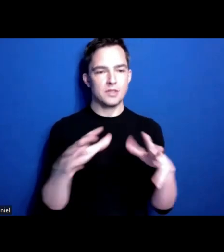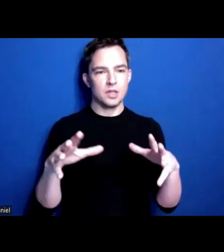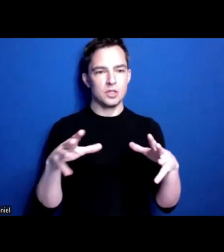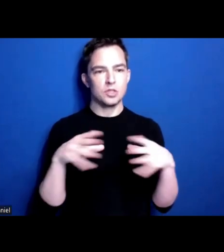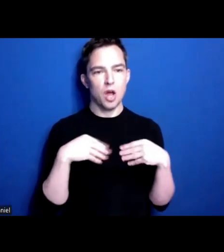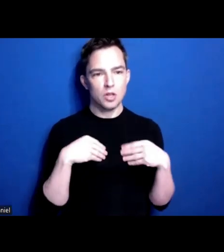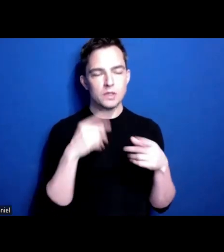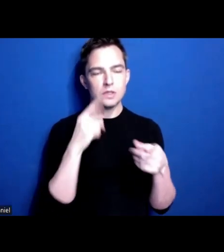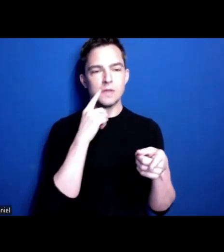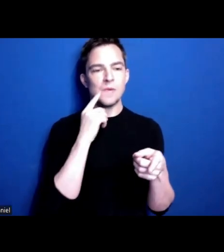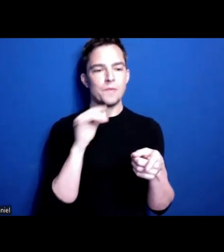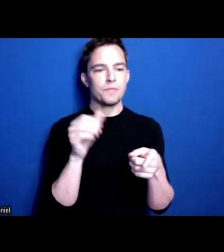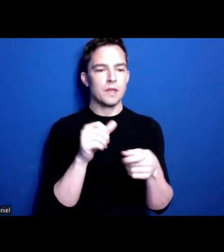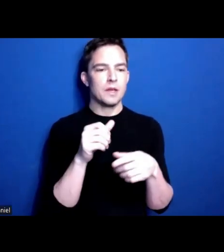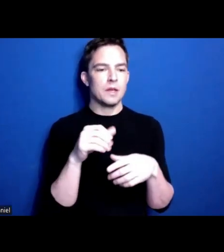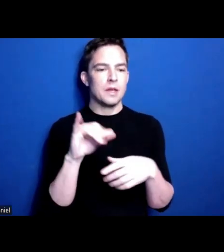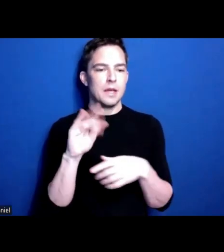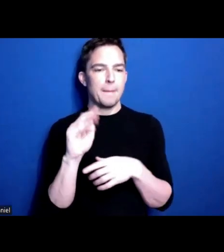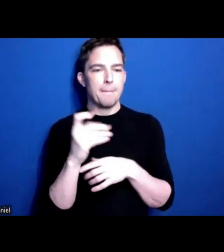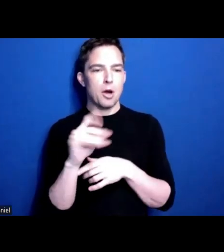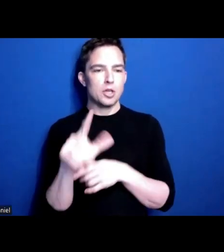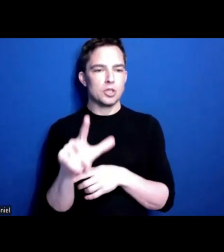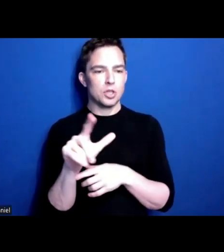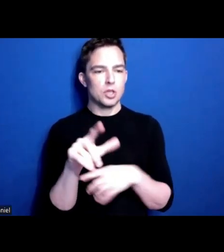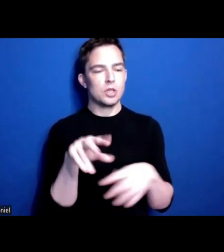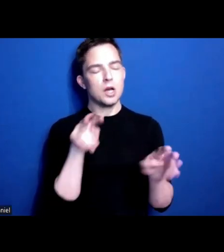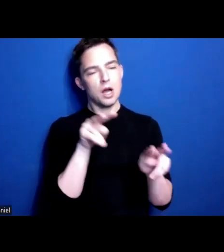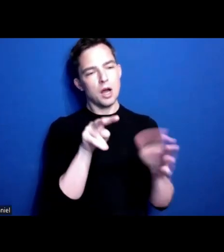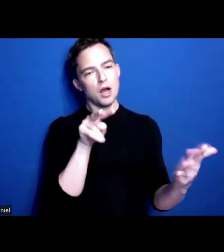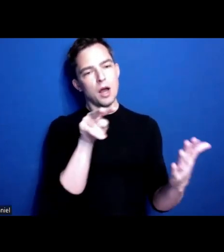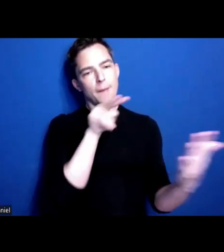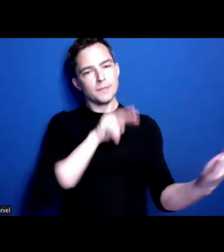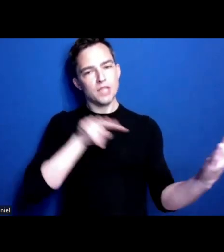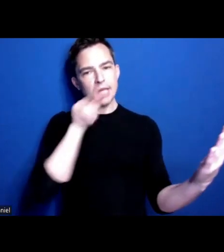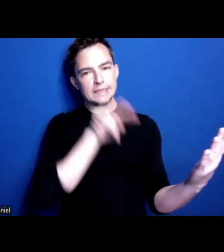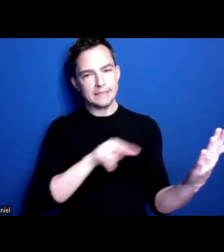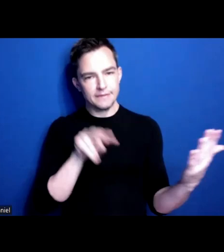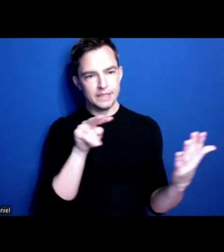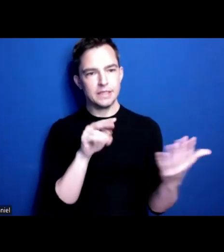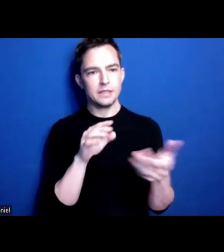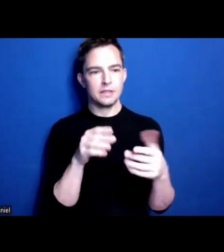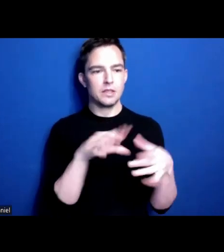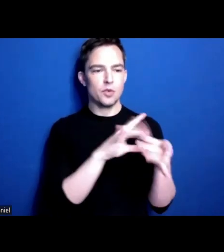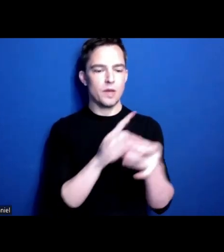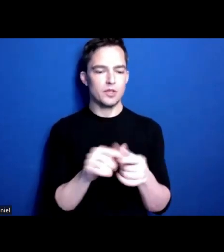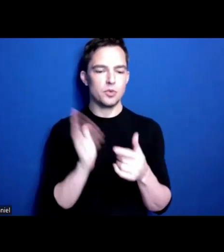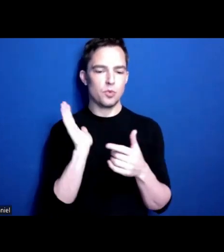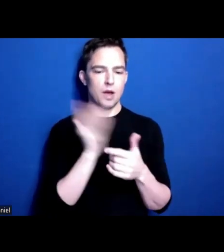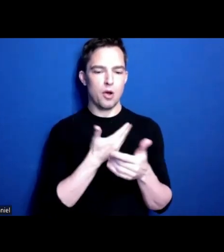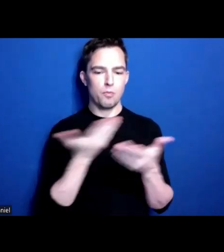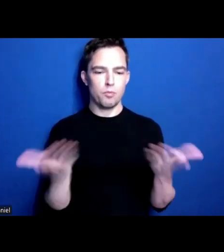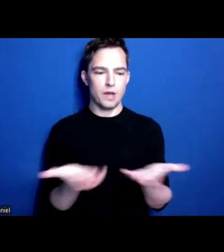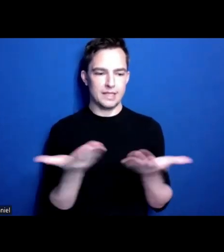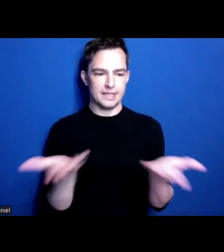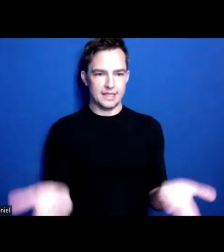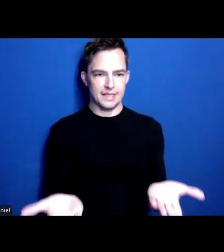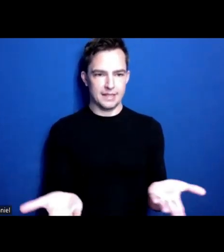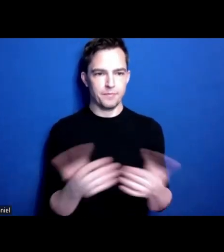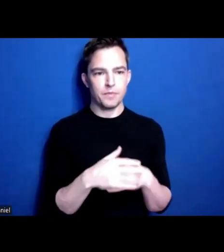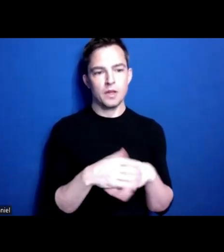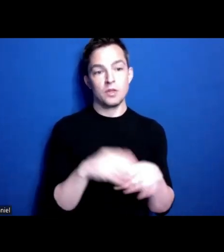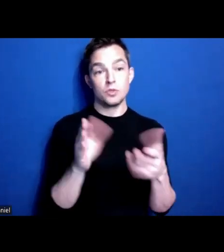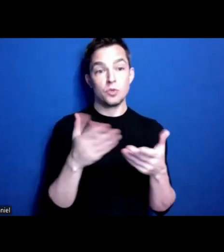impartiality, objectivity in relation to our presence. So through tolerance and the removal